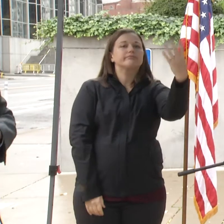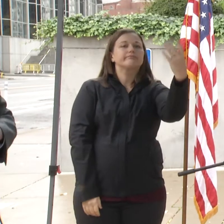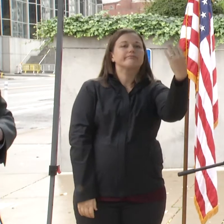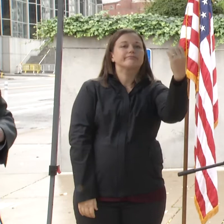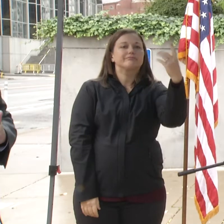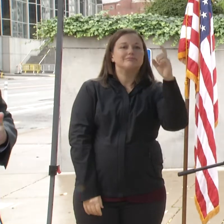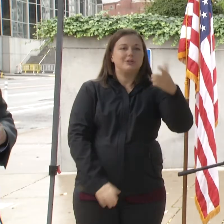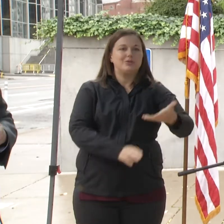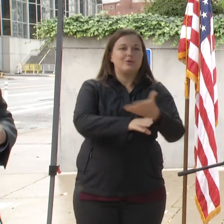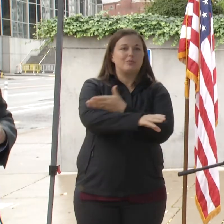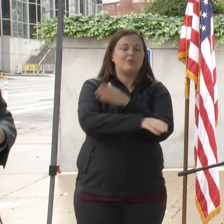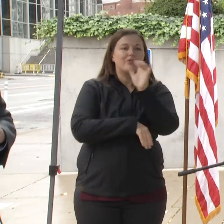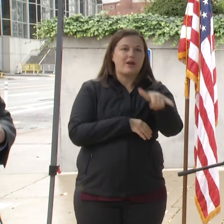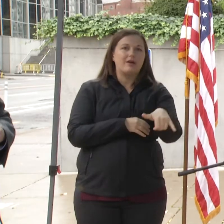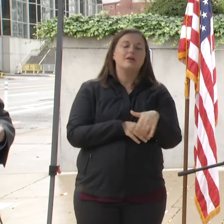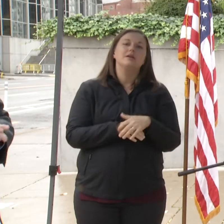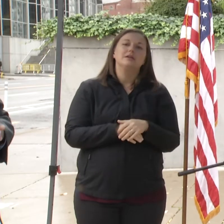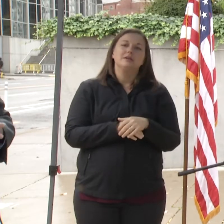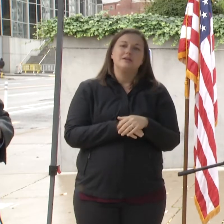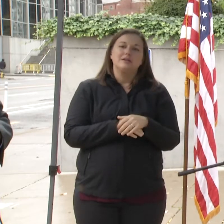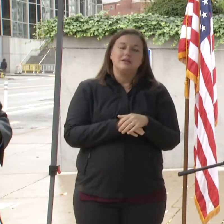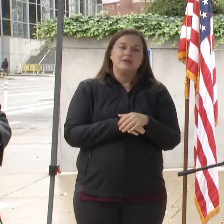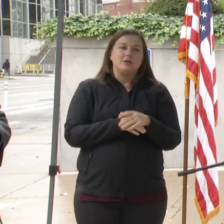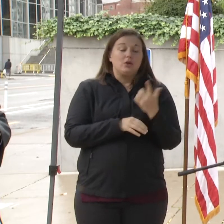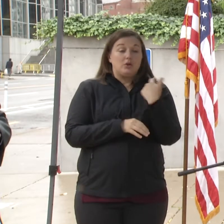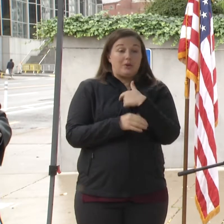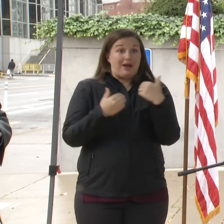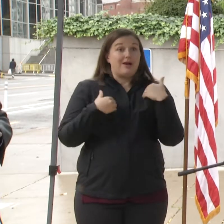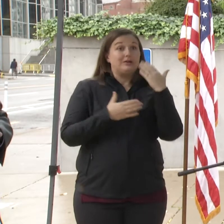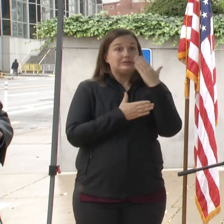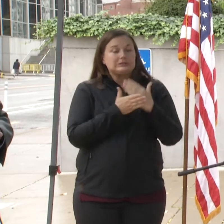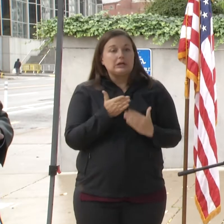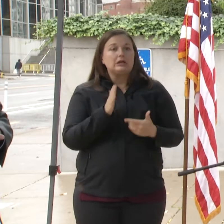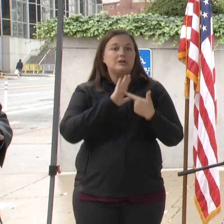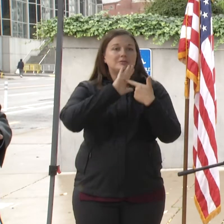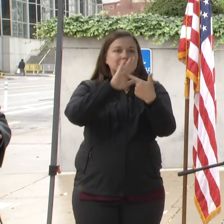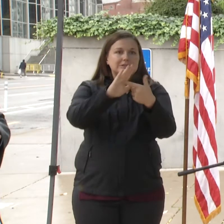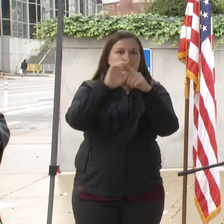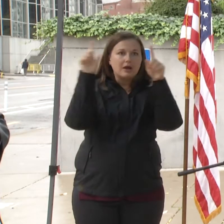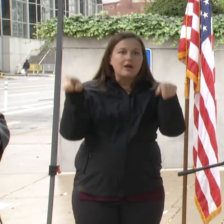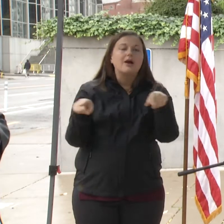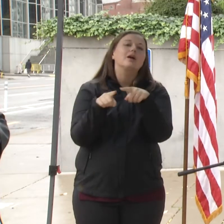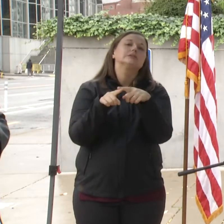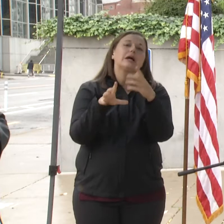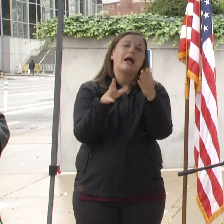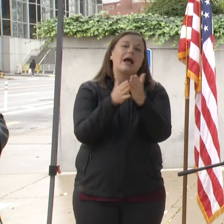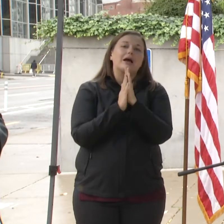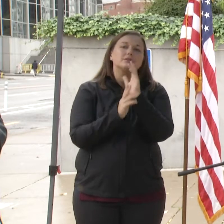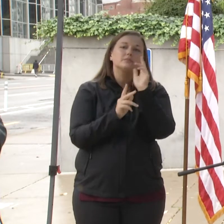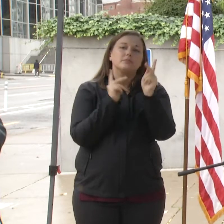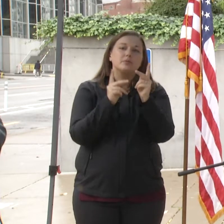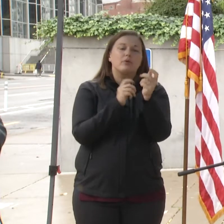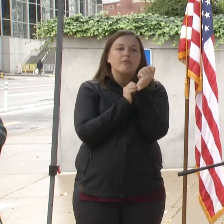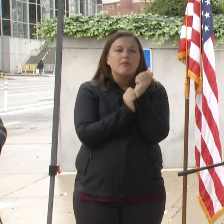have some advisory signs. We just ask that the public follow those advisory